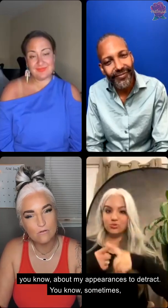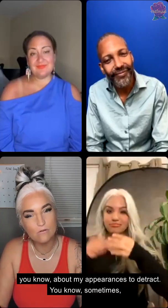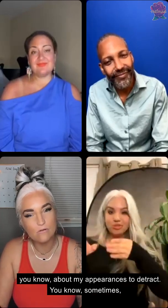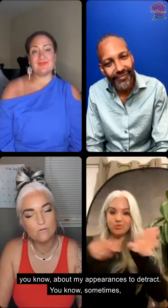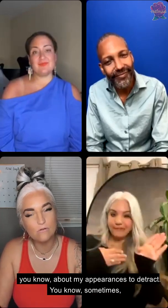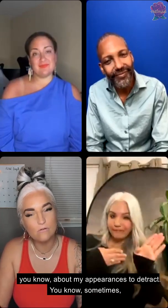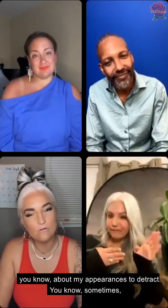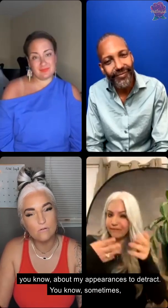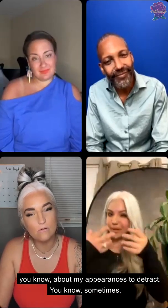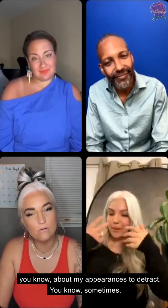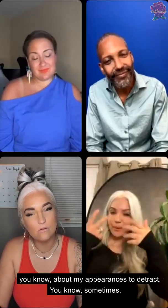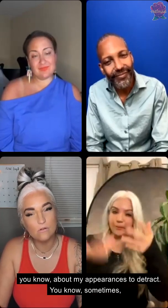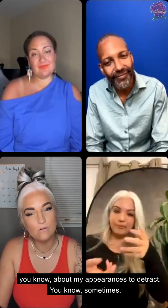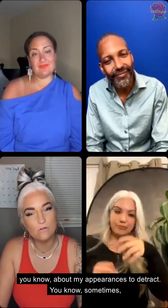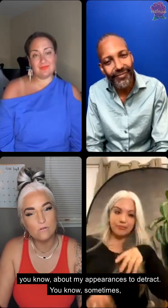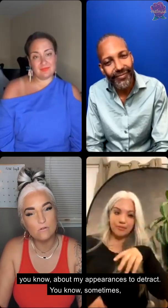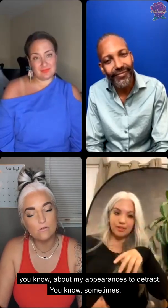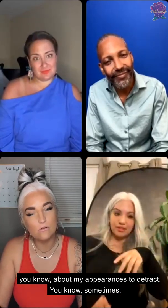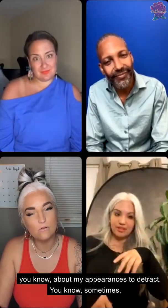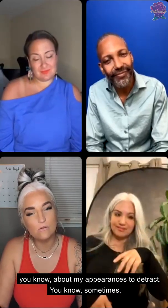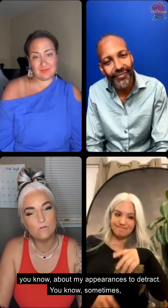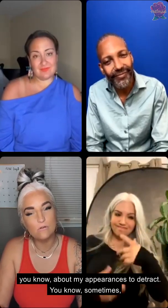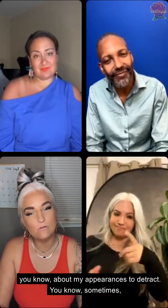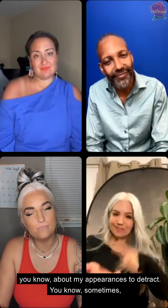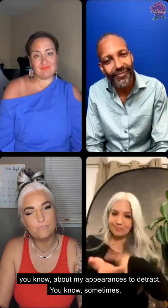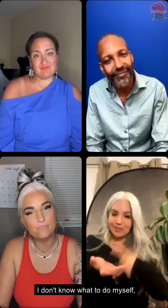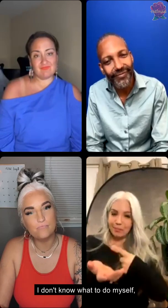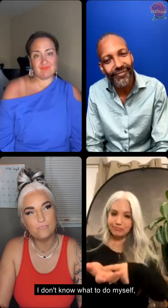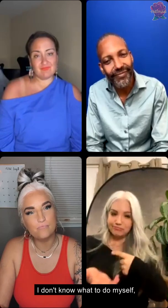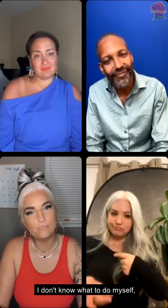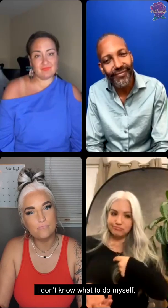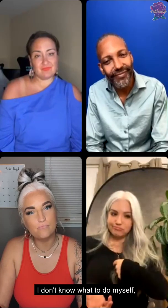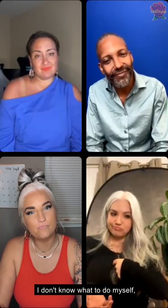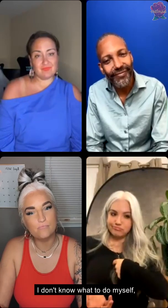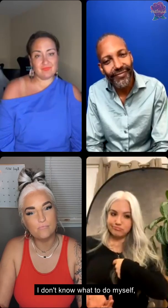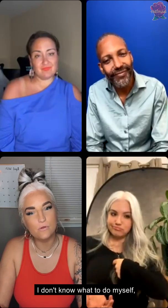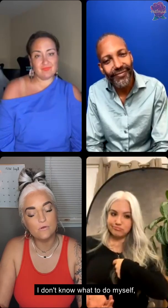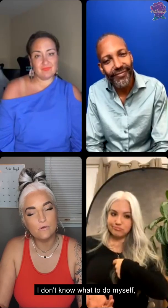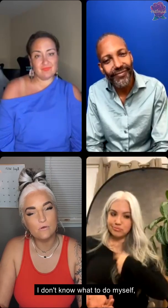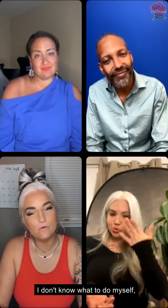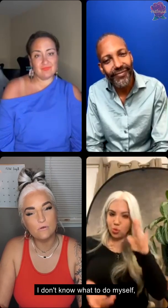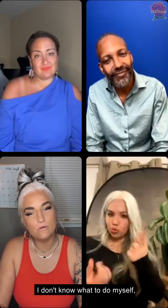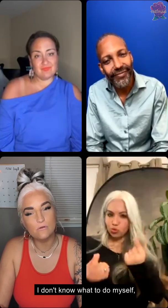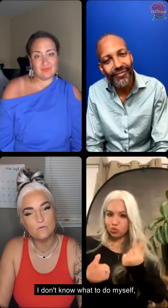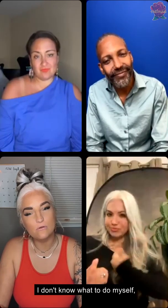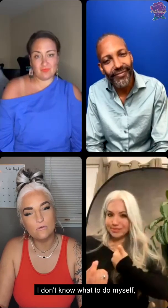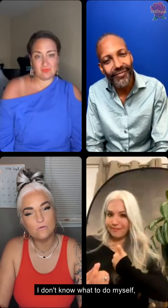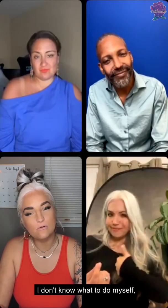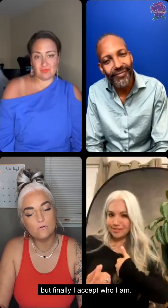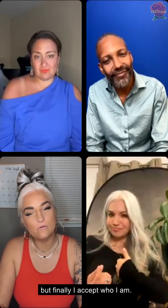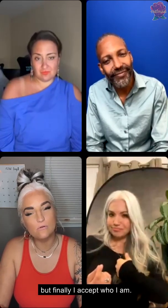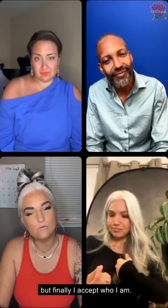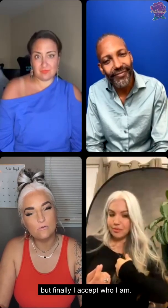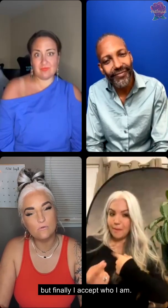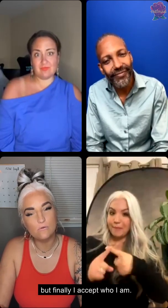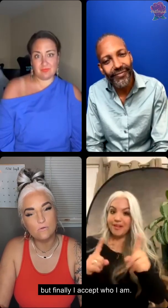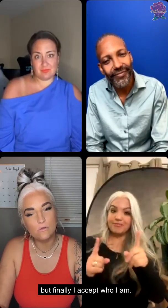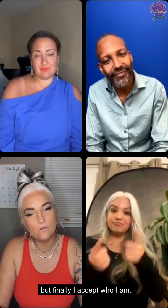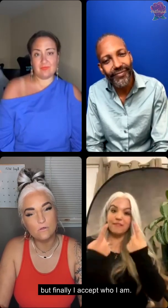about my appearances to detract. Sometimes I don't know what to do myself,